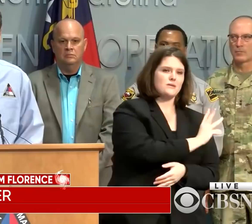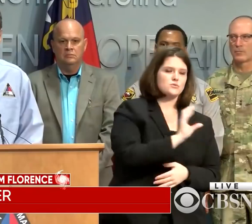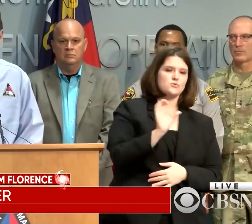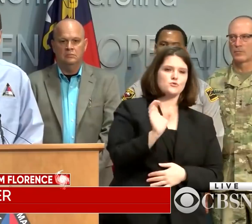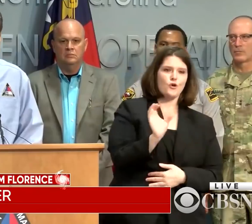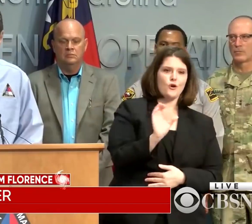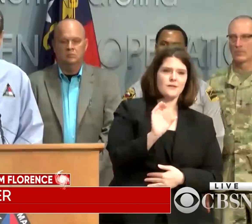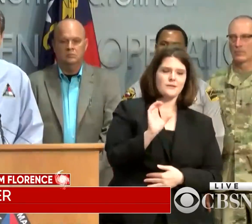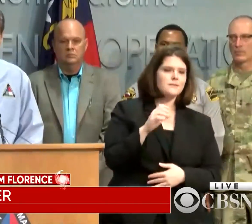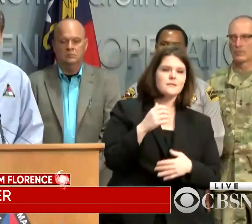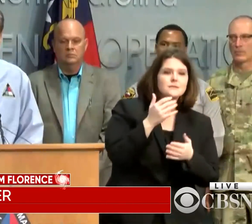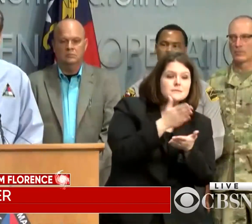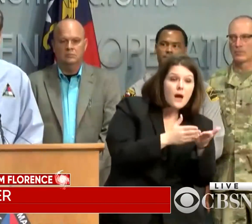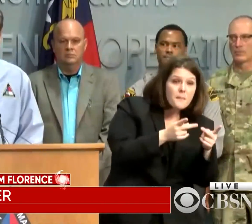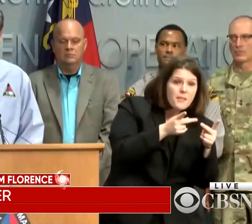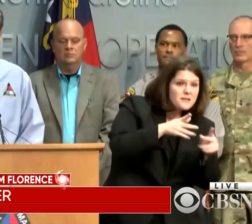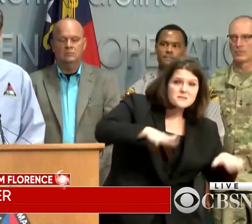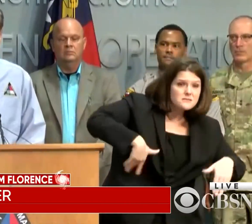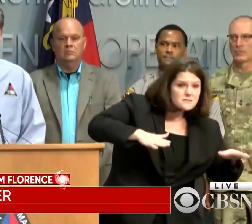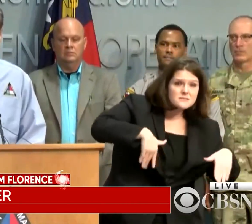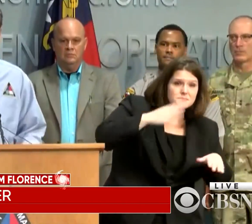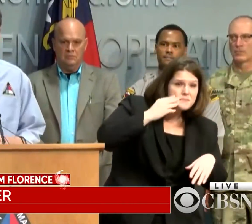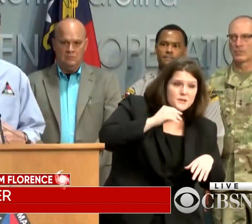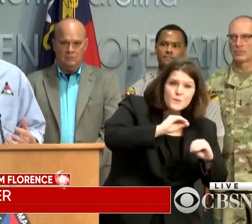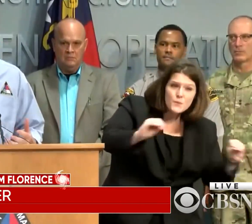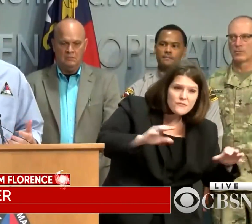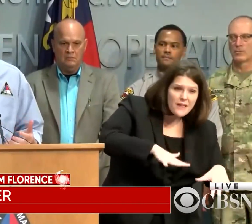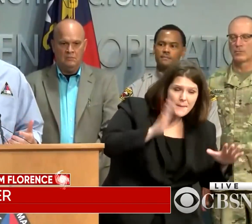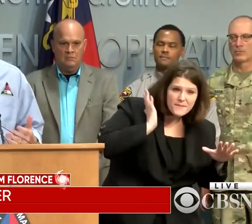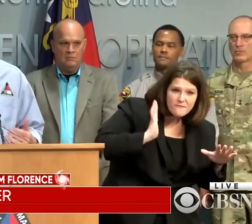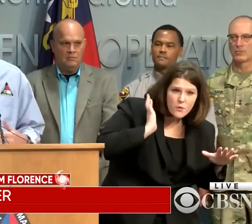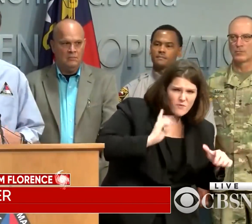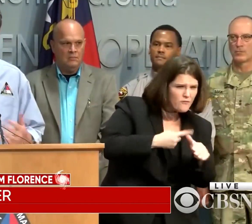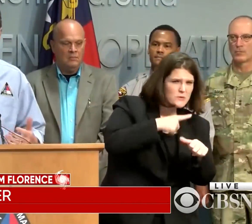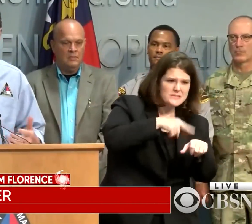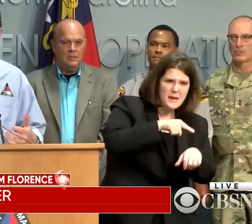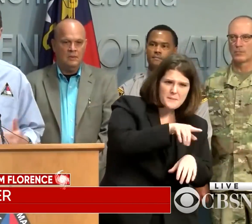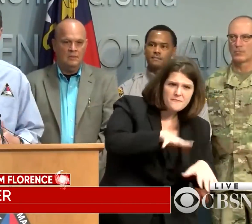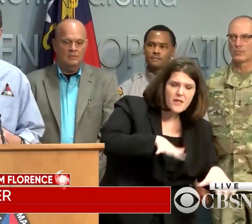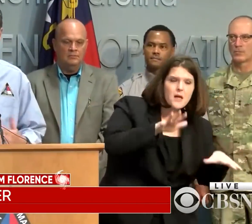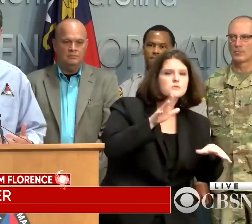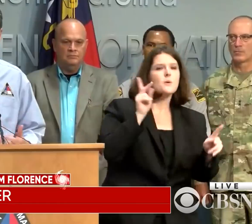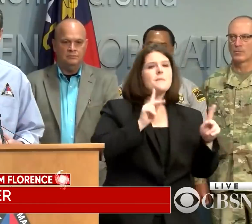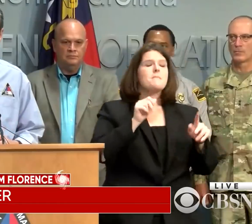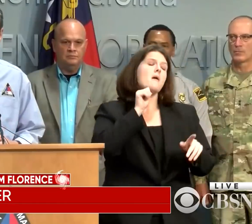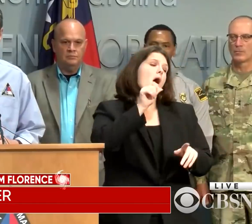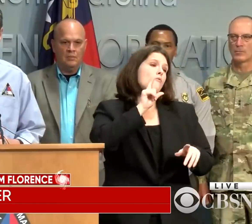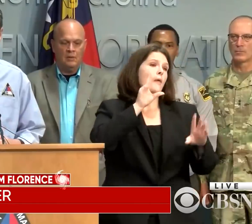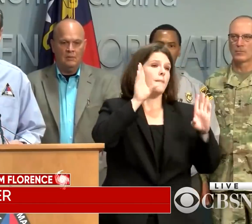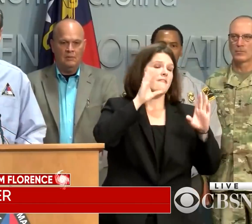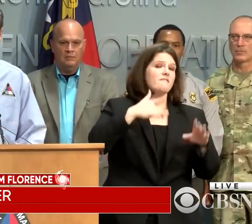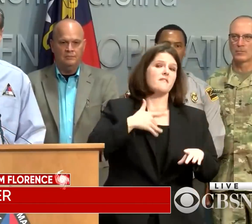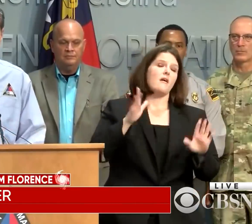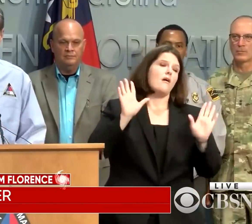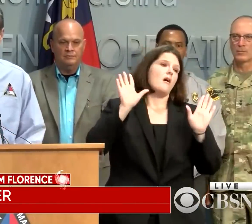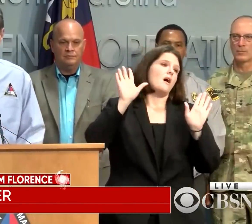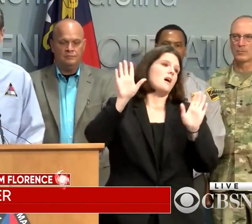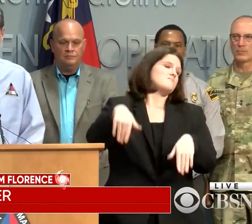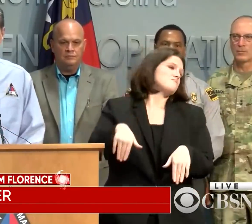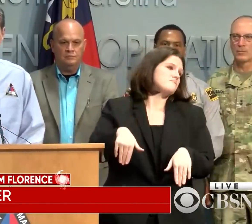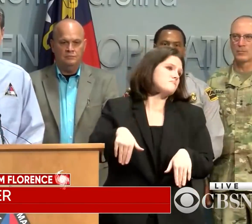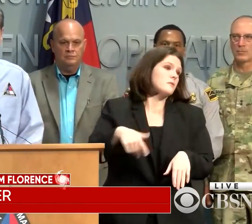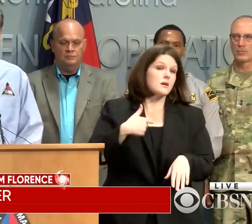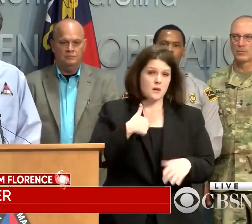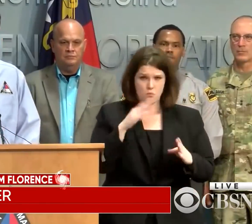areas flood that have not flooded before. And so you'll have people who really aren't paying attention to this. I have a